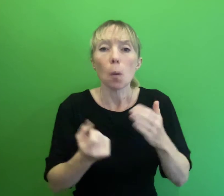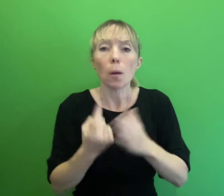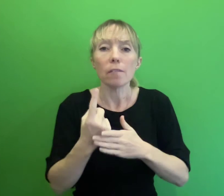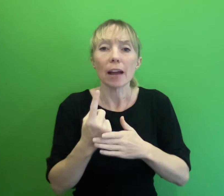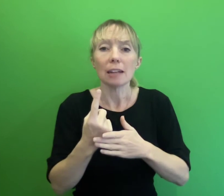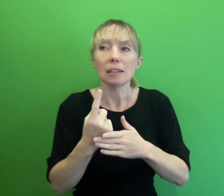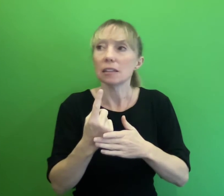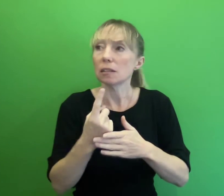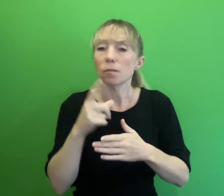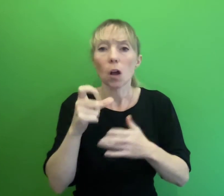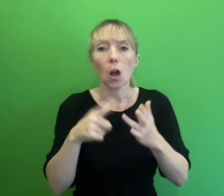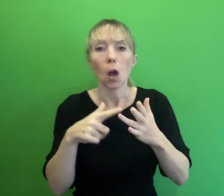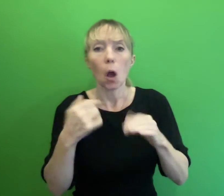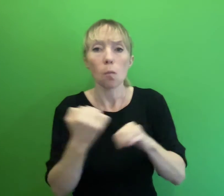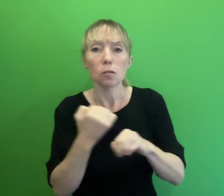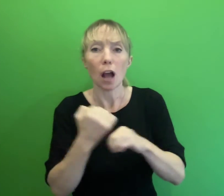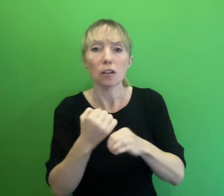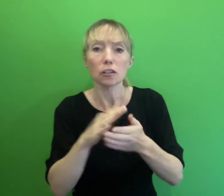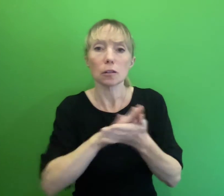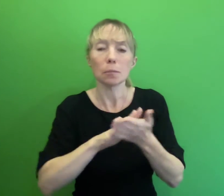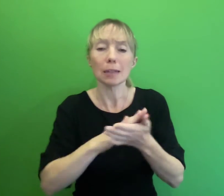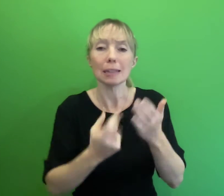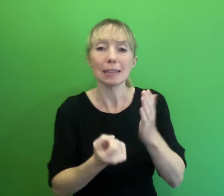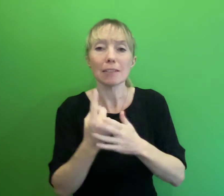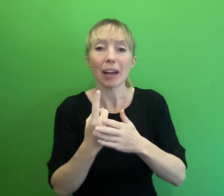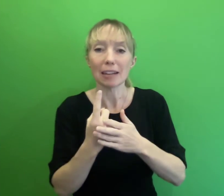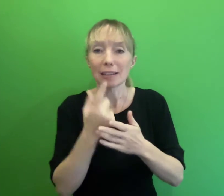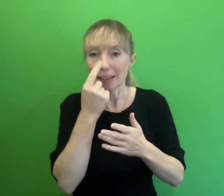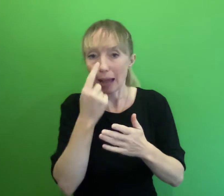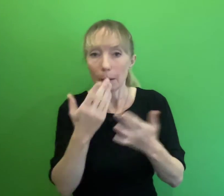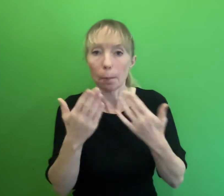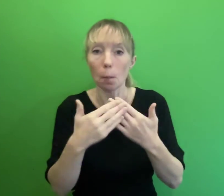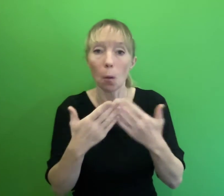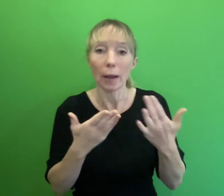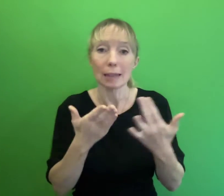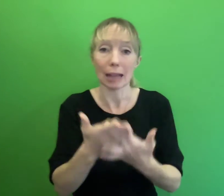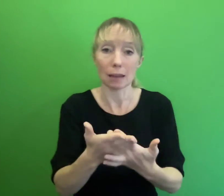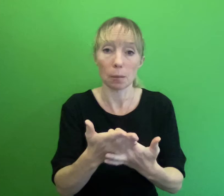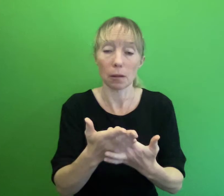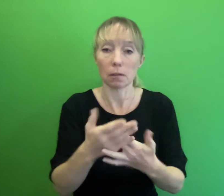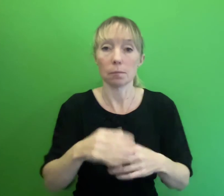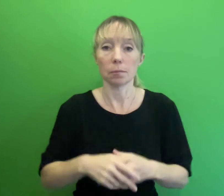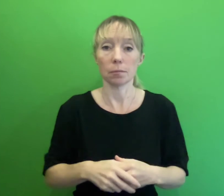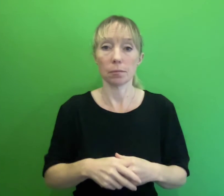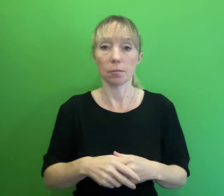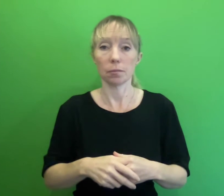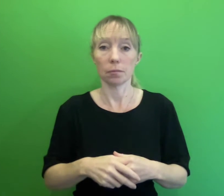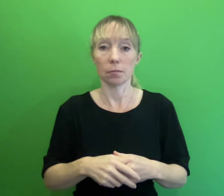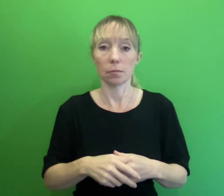needs often allows for the events to be more accessible. Contact and